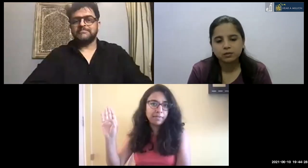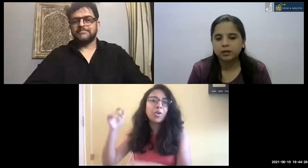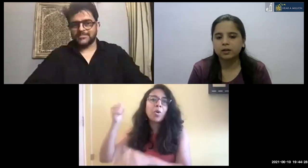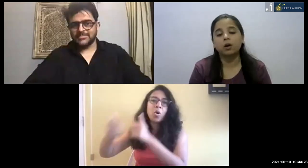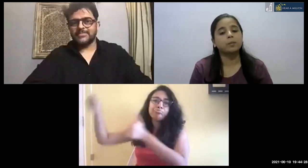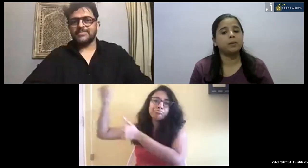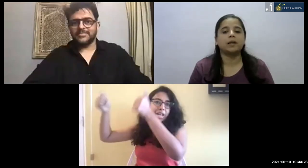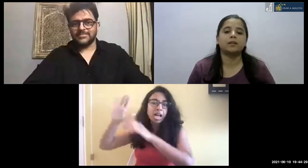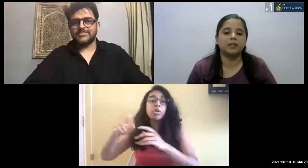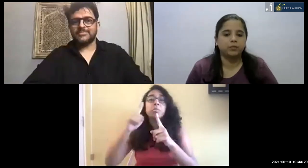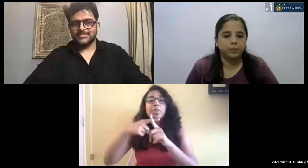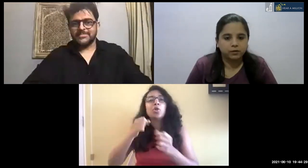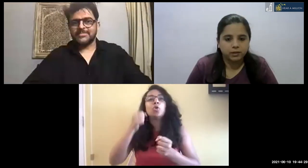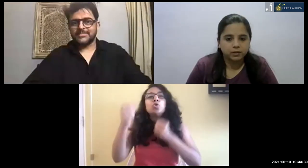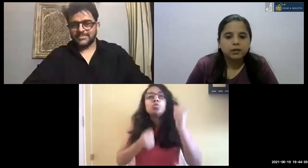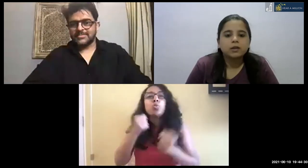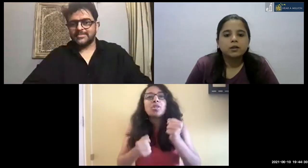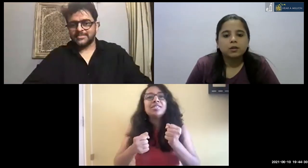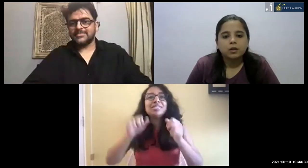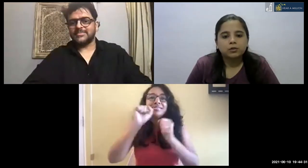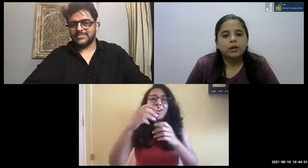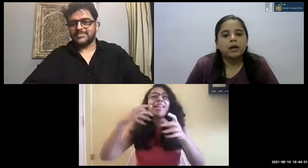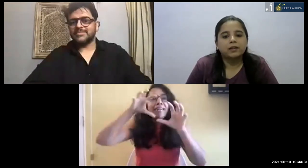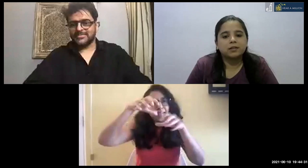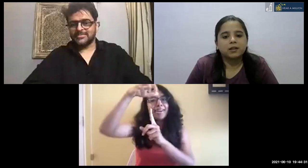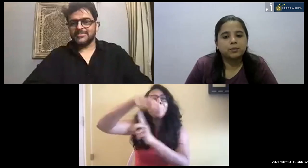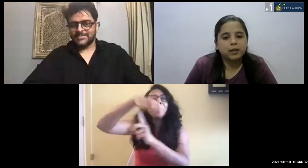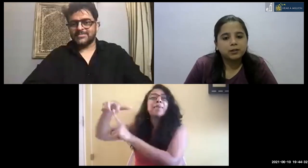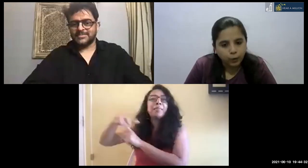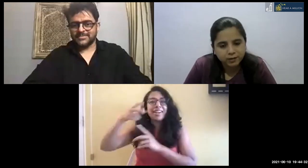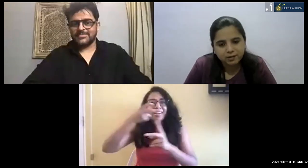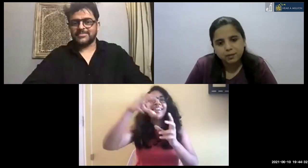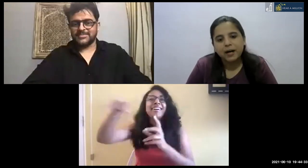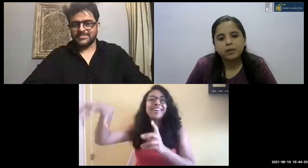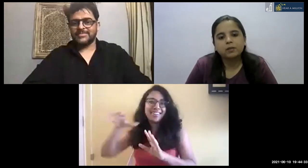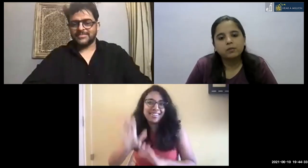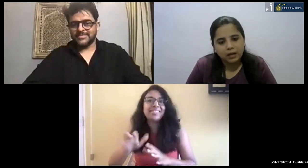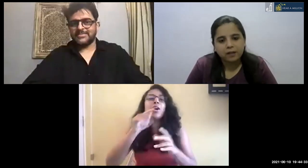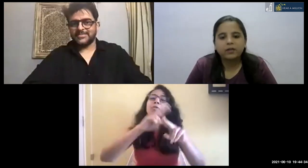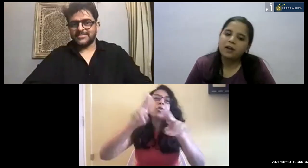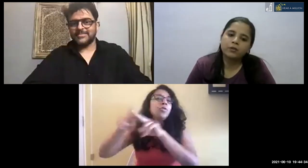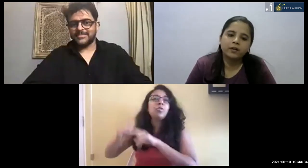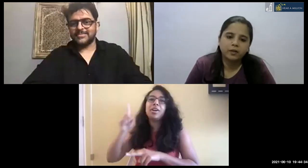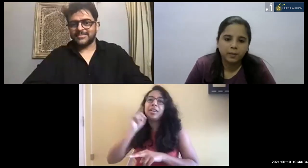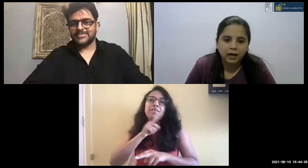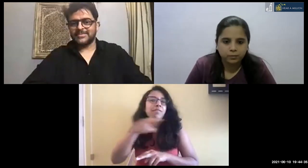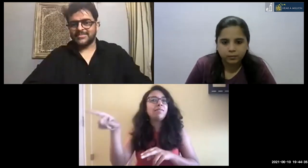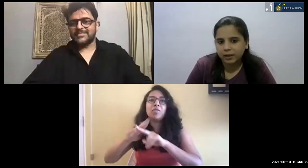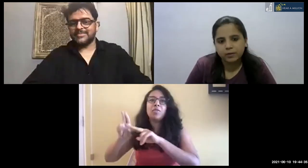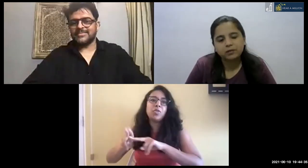hostel, all the people are deaf people over there. So and in sports department, we have